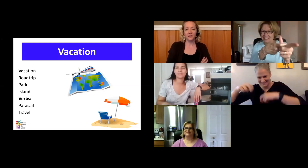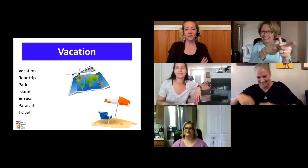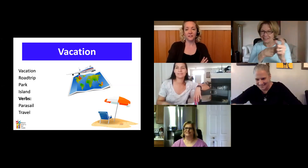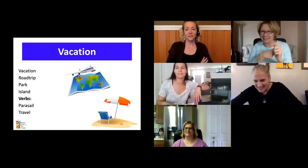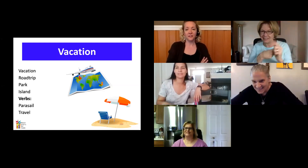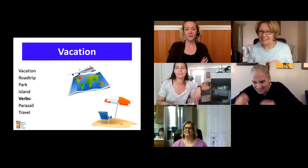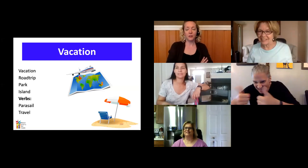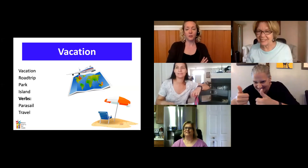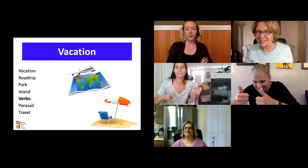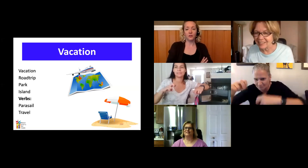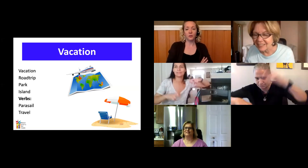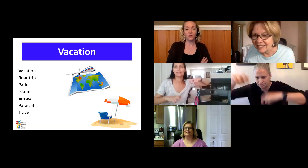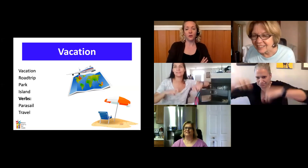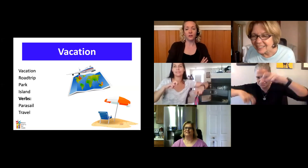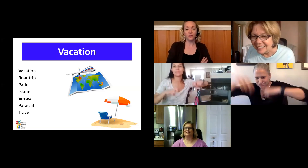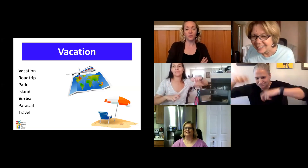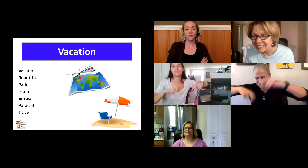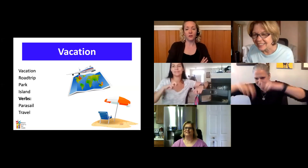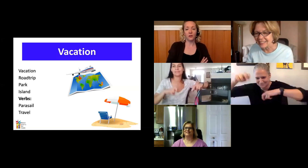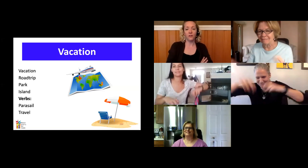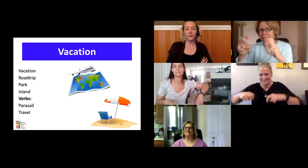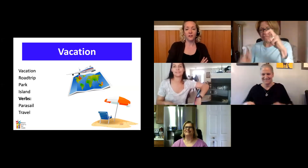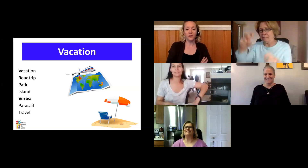Especially when you do it so hard that somebody falls off.